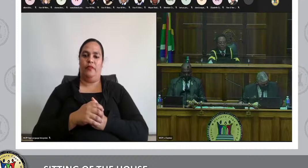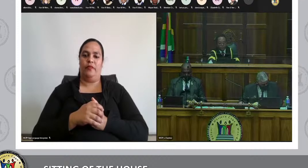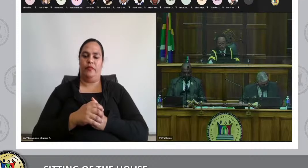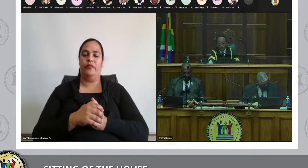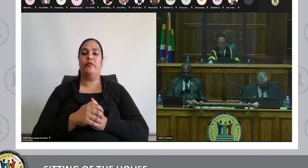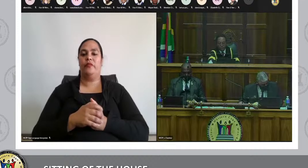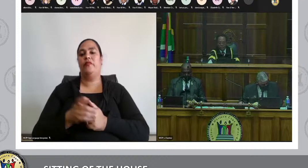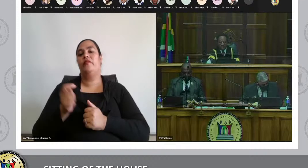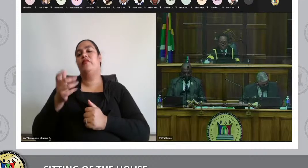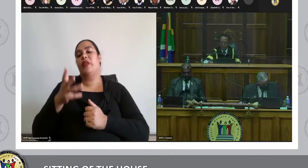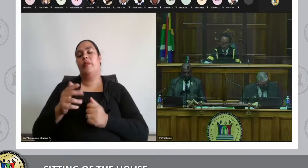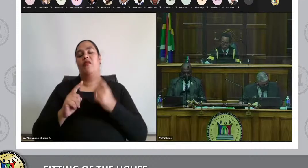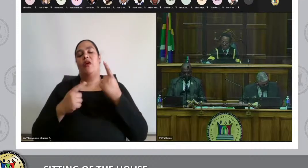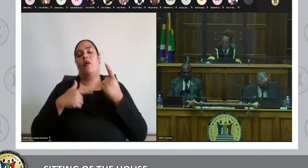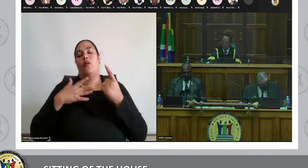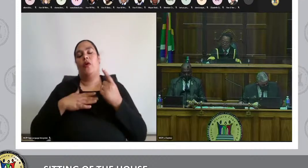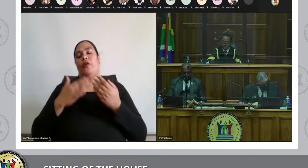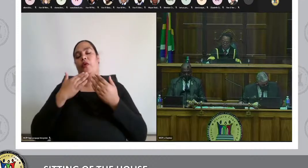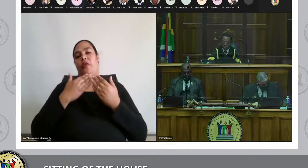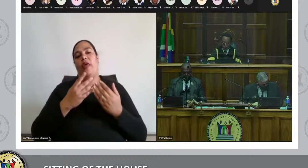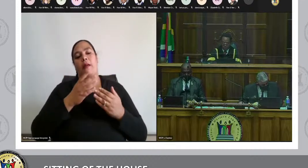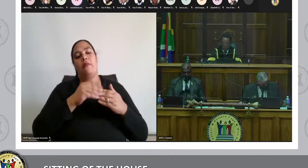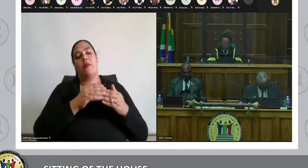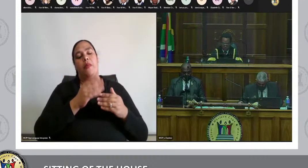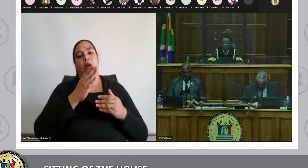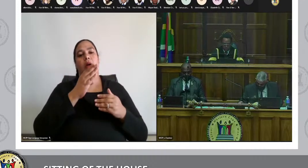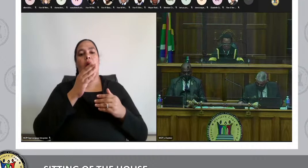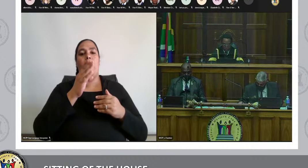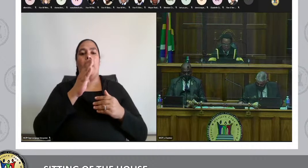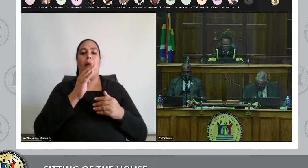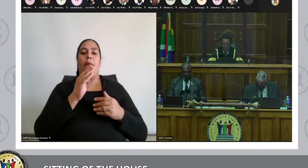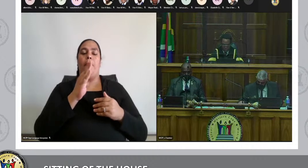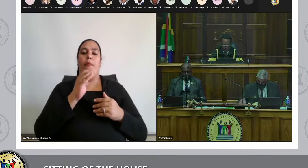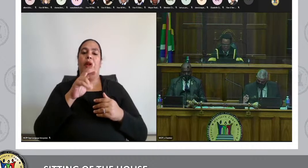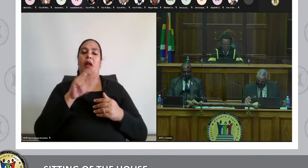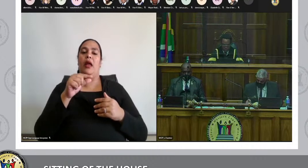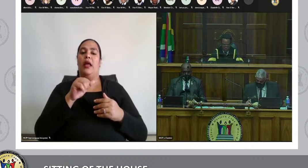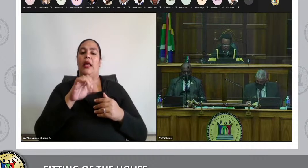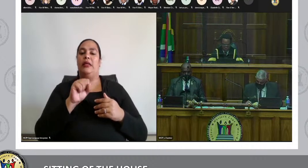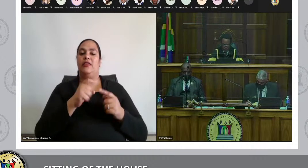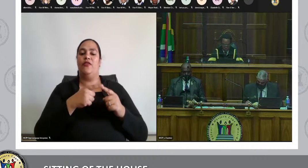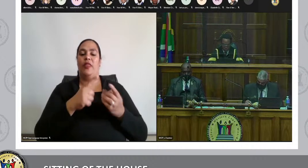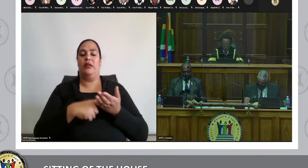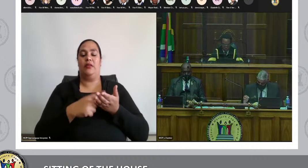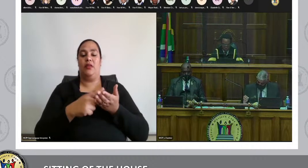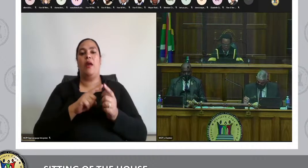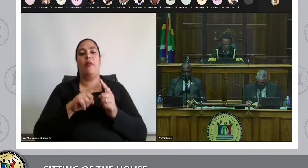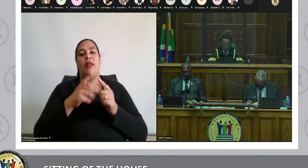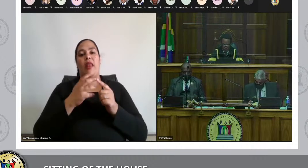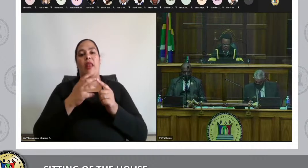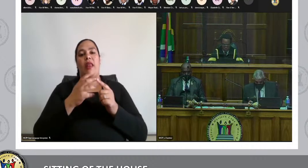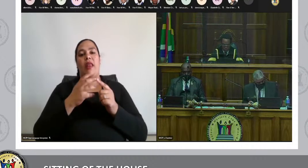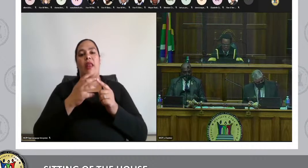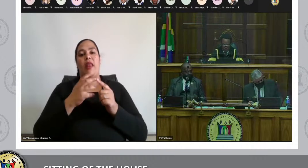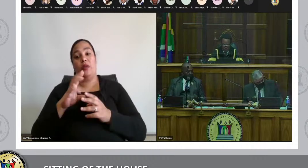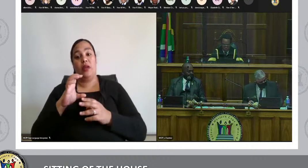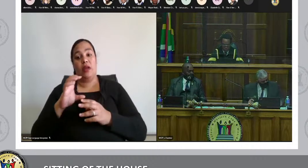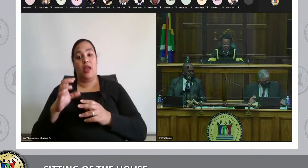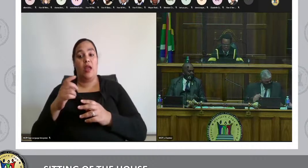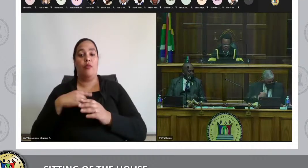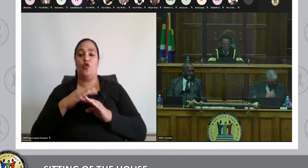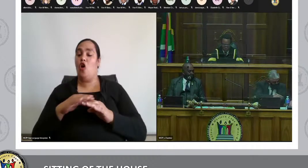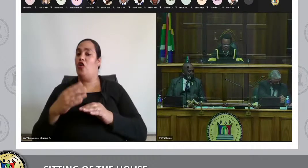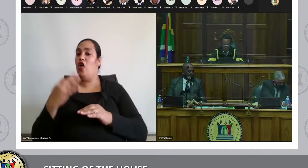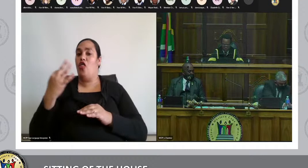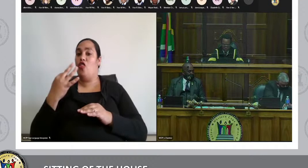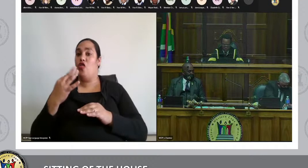Speaker, let me first thank Member Brenkes from Al-Jama for sponsoring this debate. In as much as that Western Cape is not on third wave